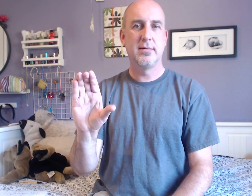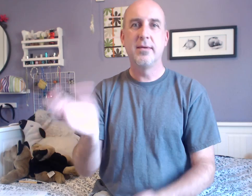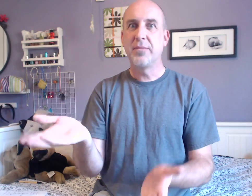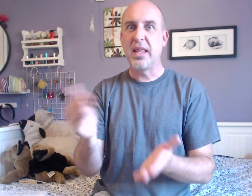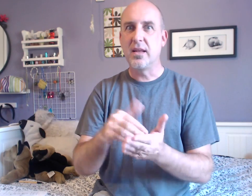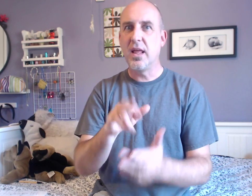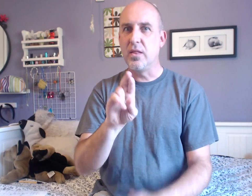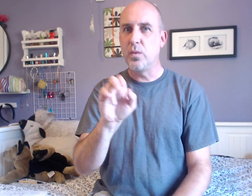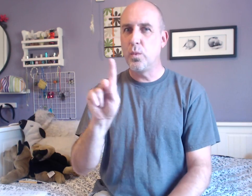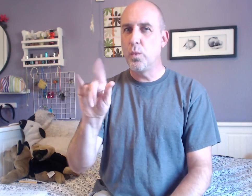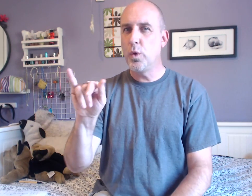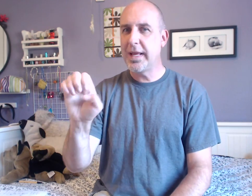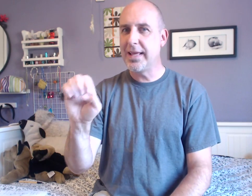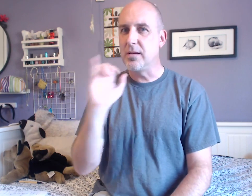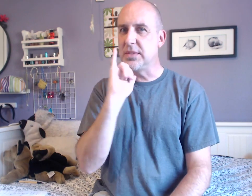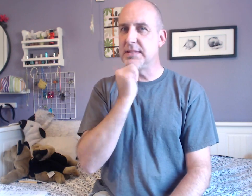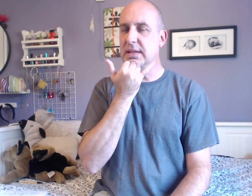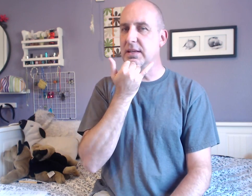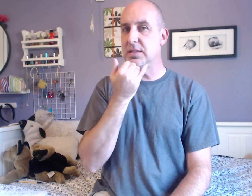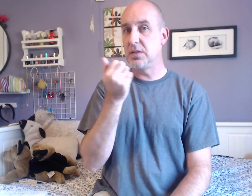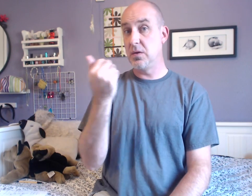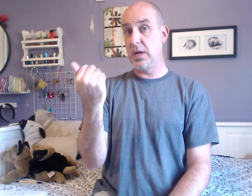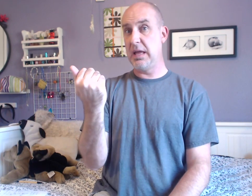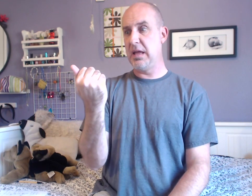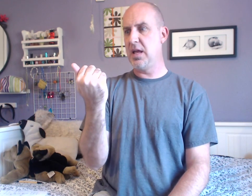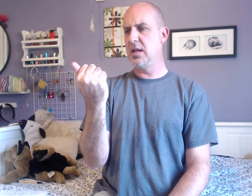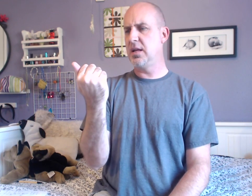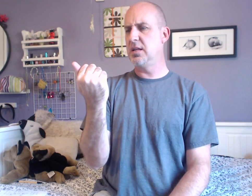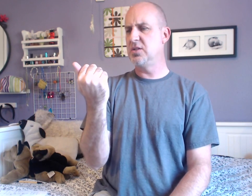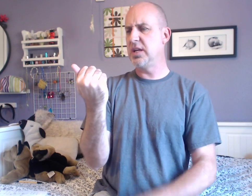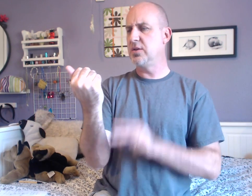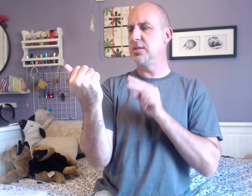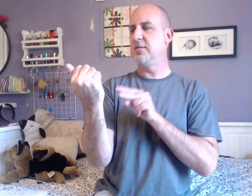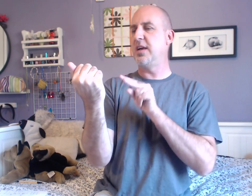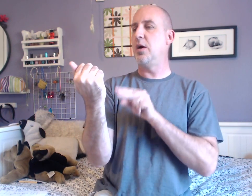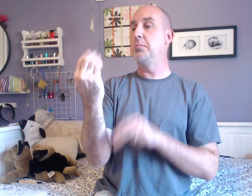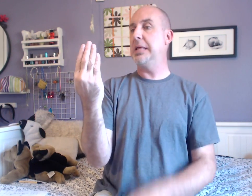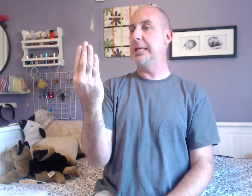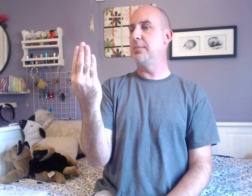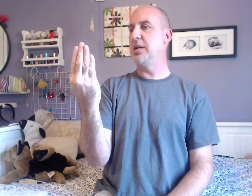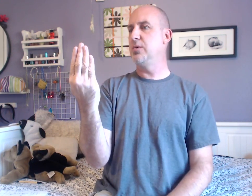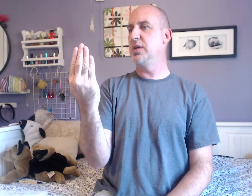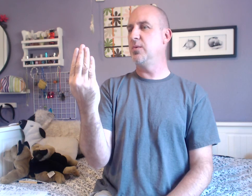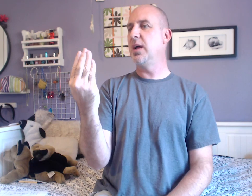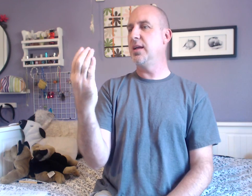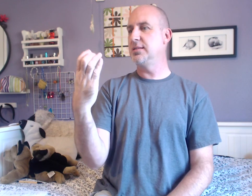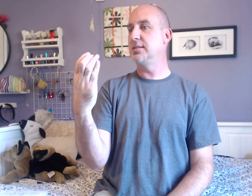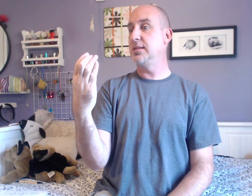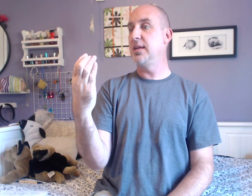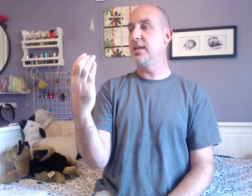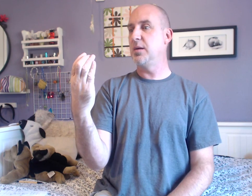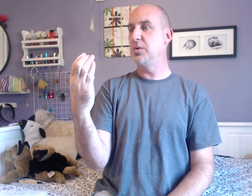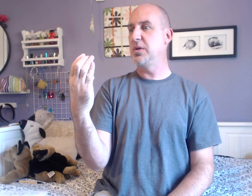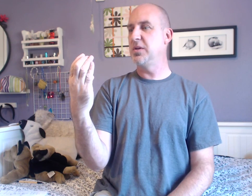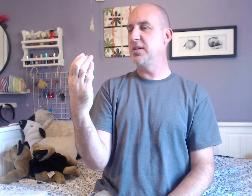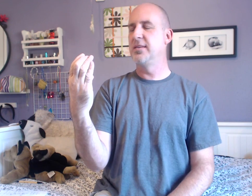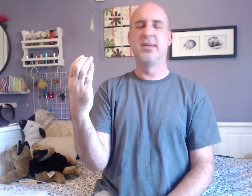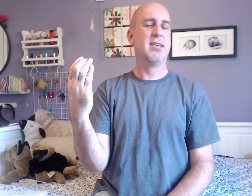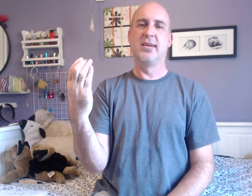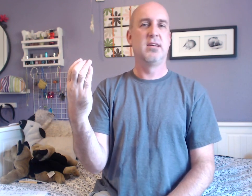And again, the rookie mistake is to go A and kind of check yourself out. B, am I doing it right? C, I think I'm doing good.